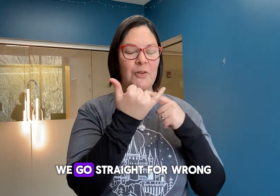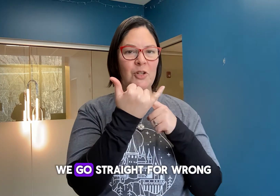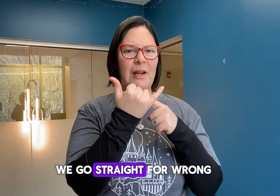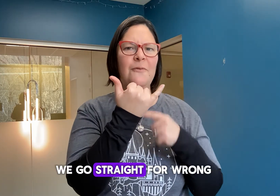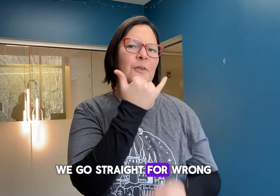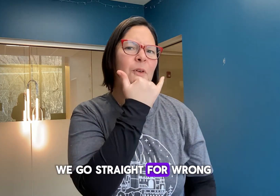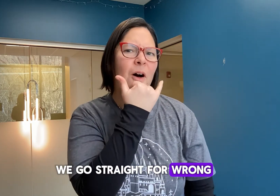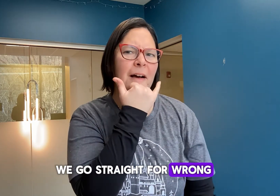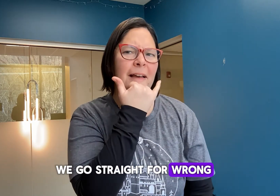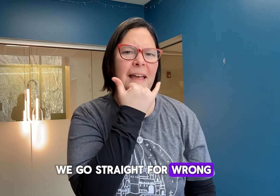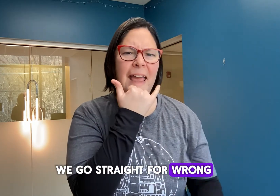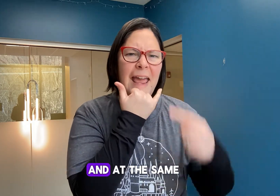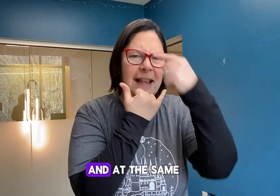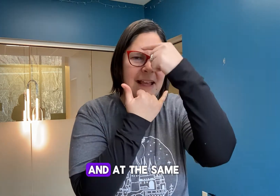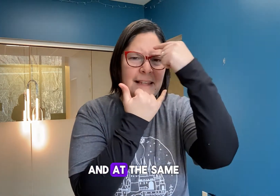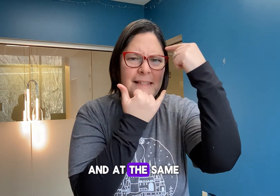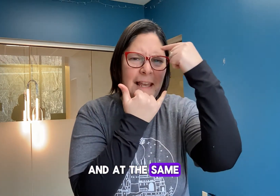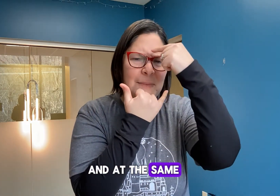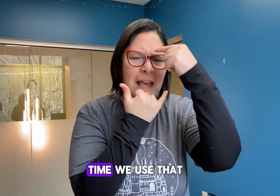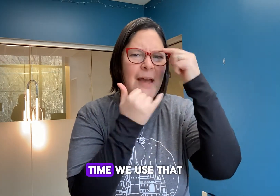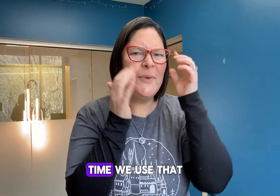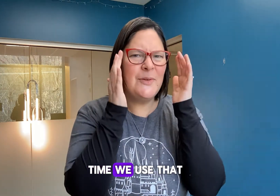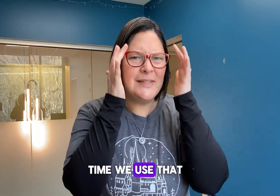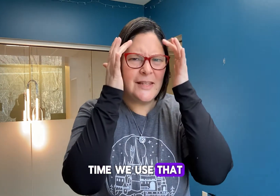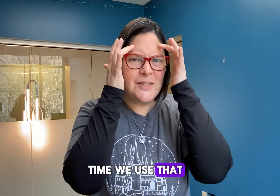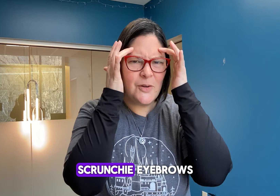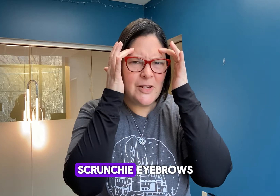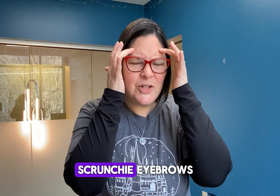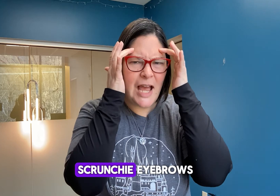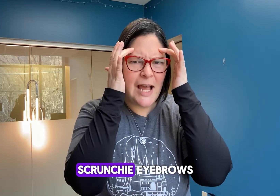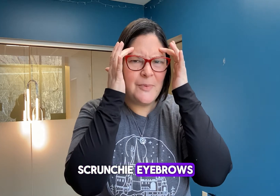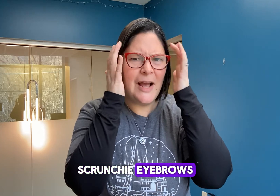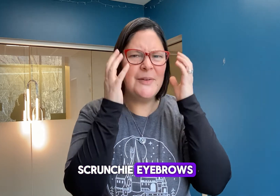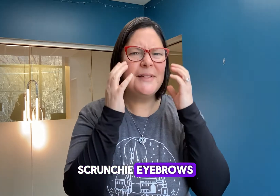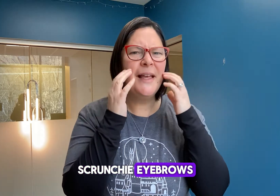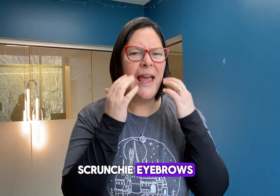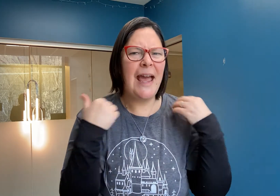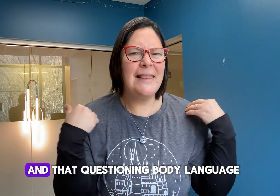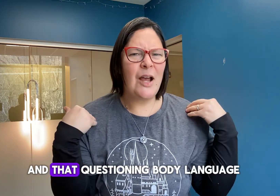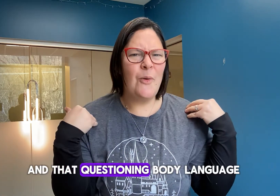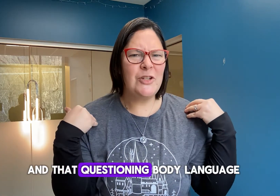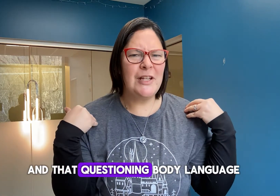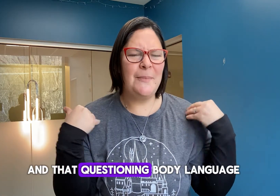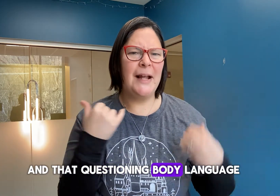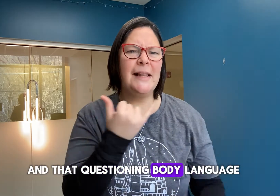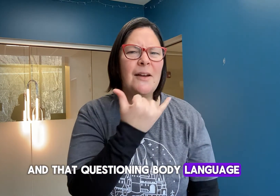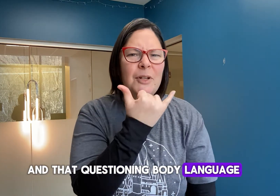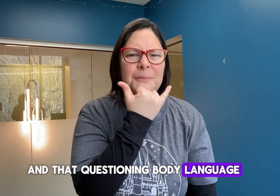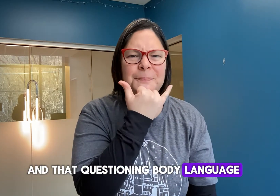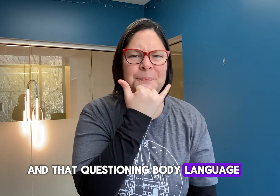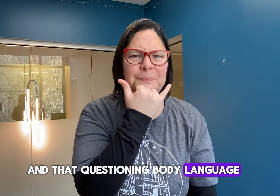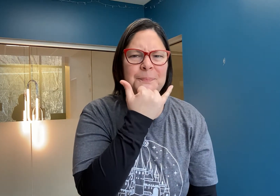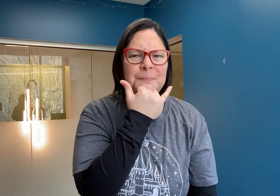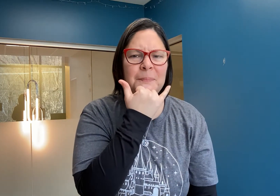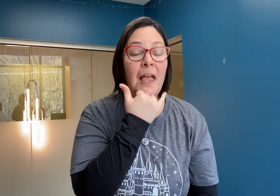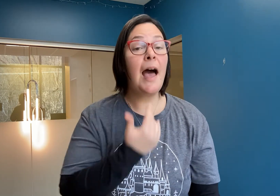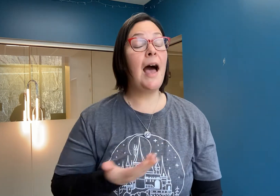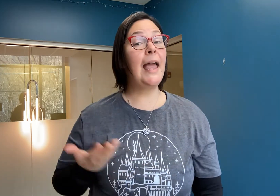straight for wrong, and at the same time, we use that scrunchy eyebrows and that questioning body language. It's